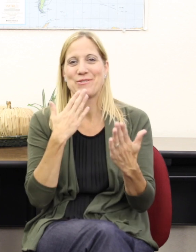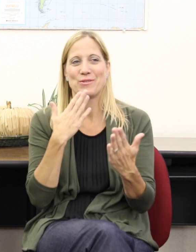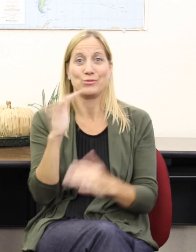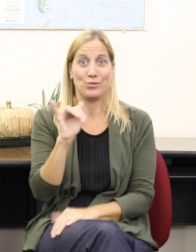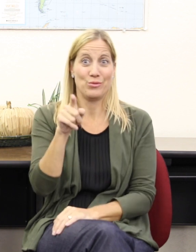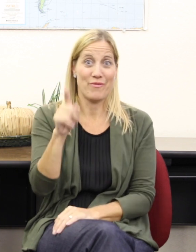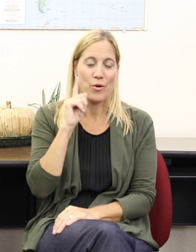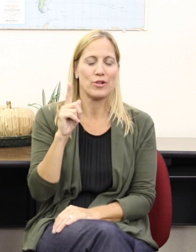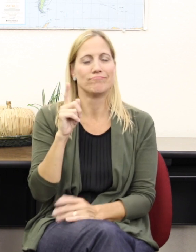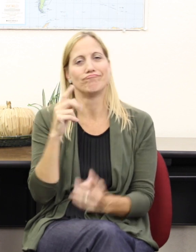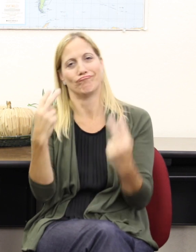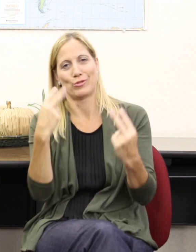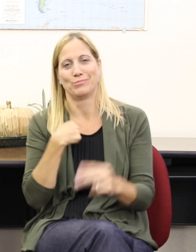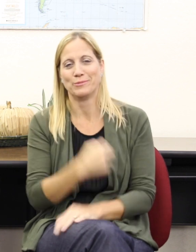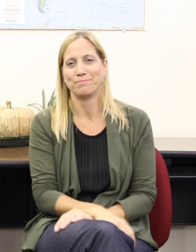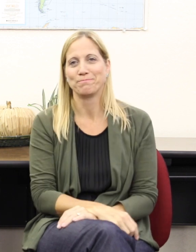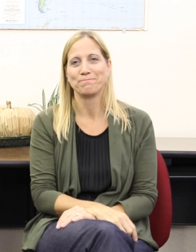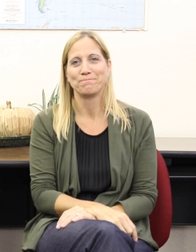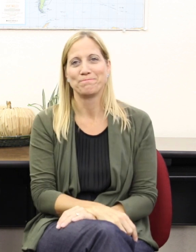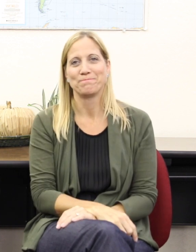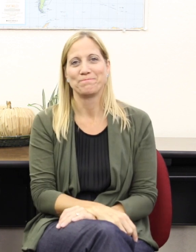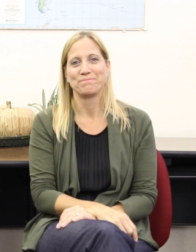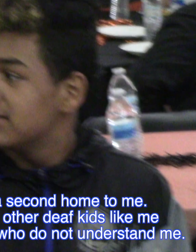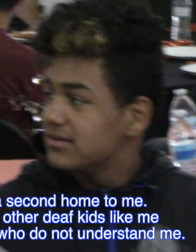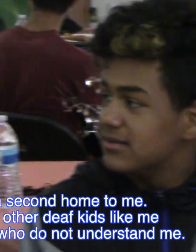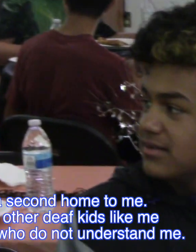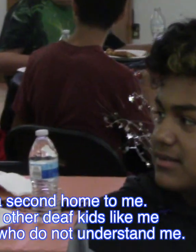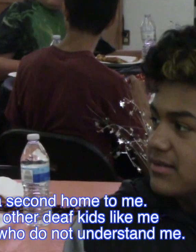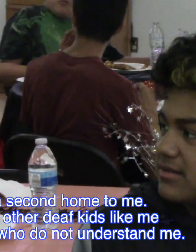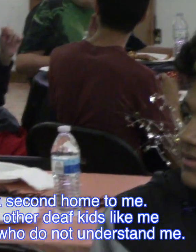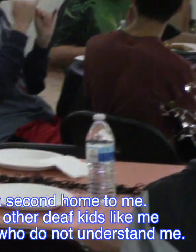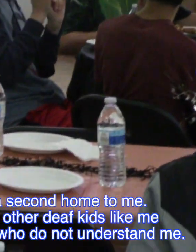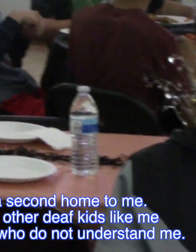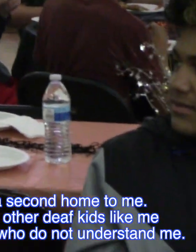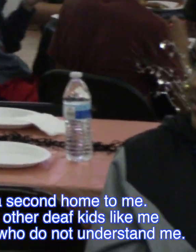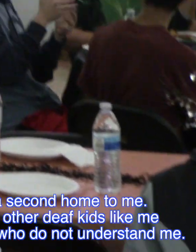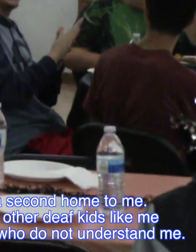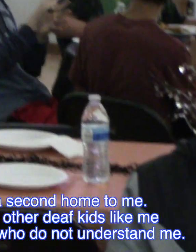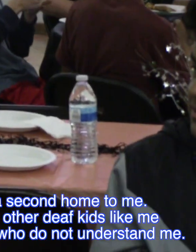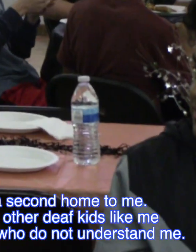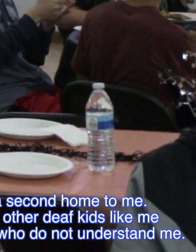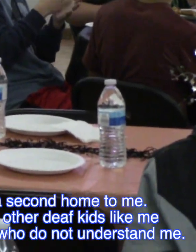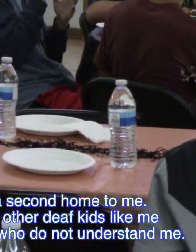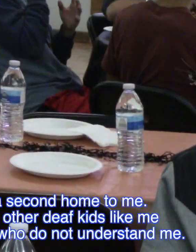for listening to me. Thanks to you.